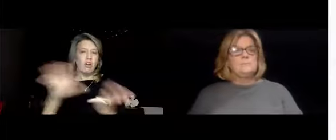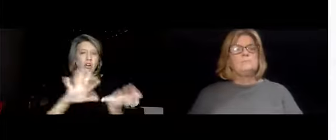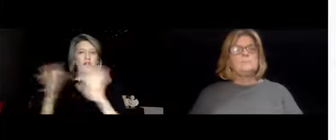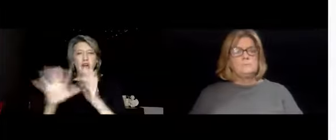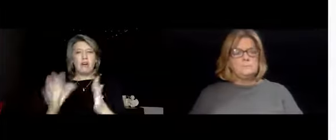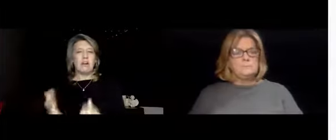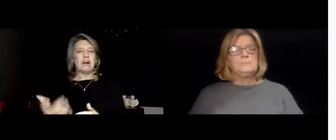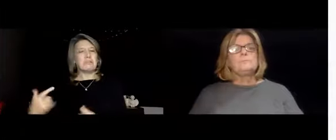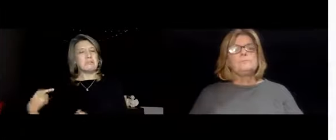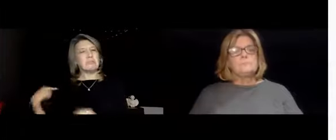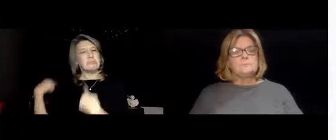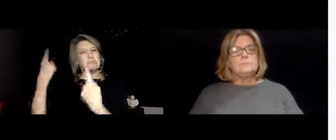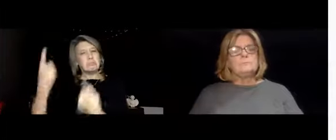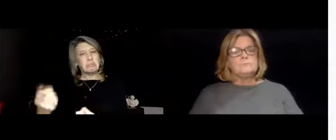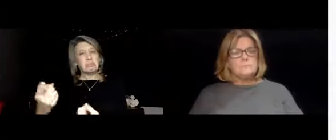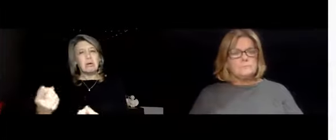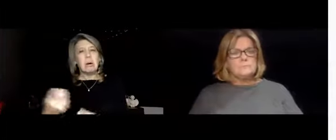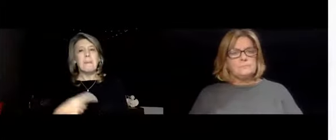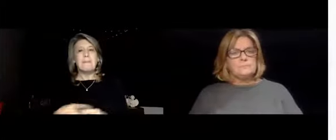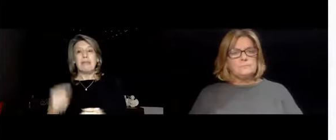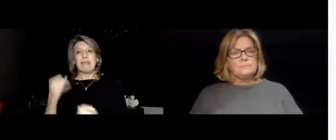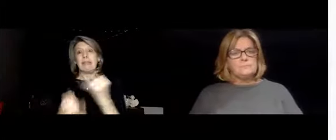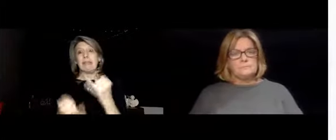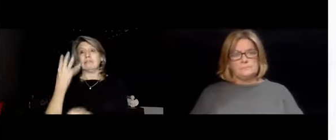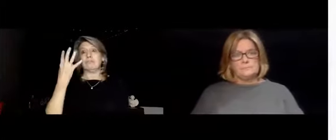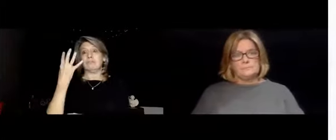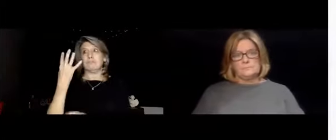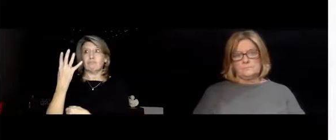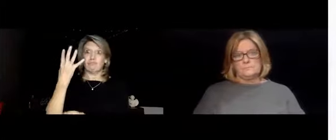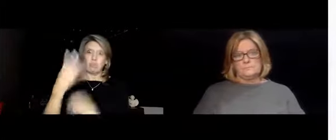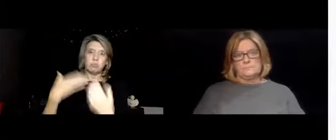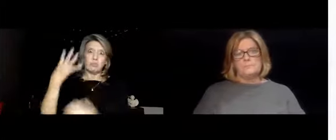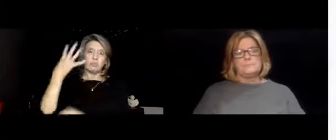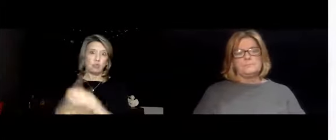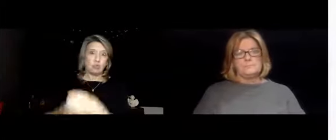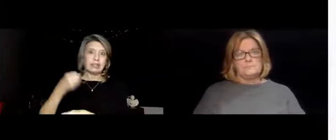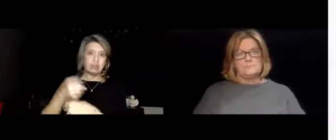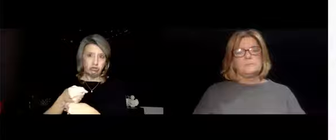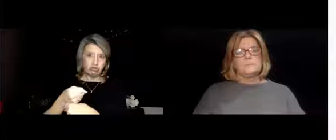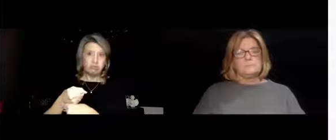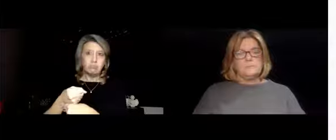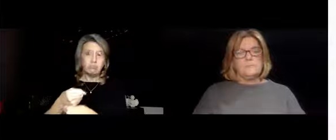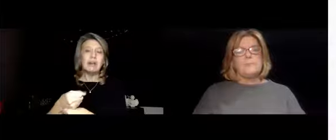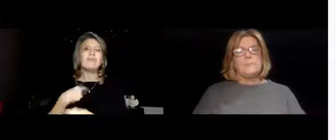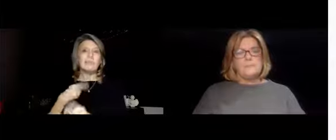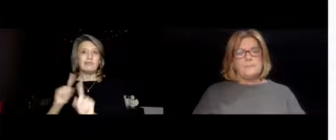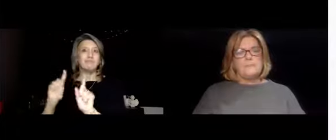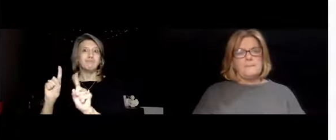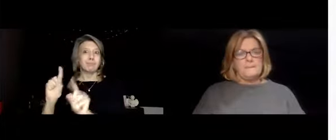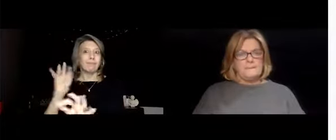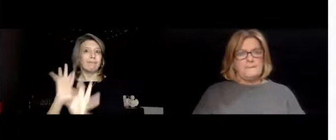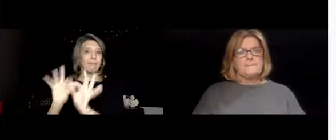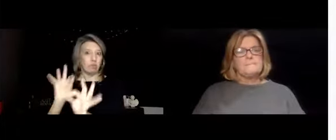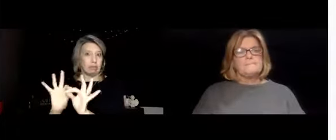I have interpreted for church off and on, and I would say for nearly the